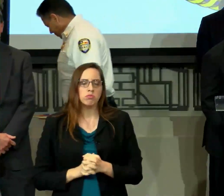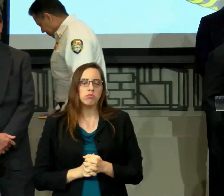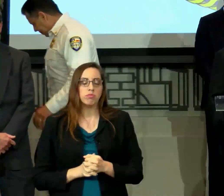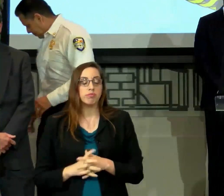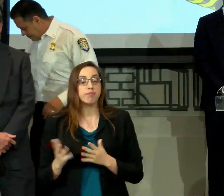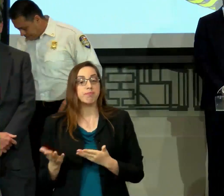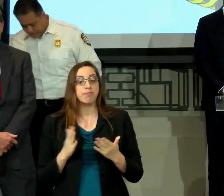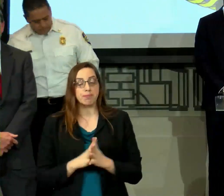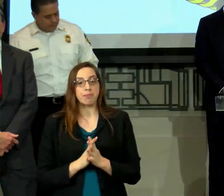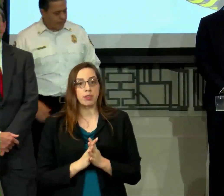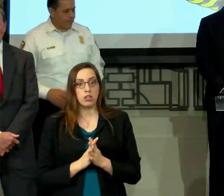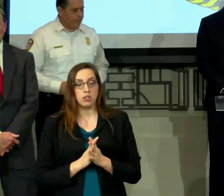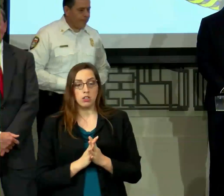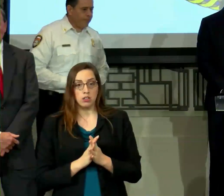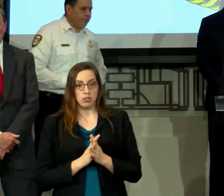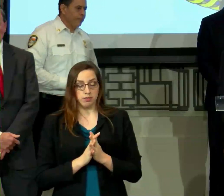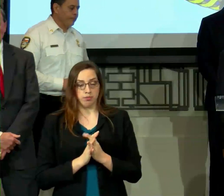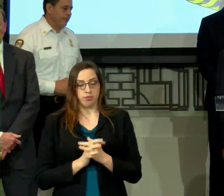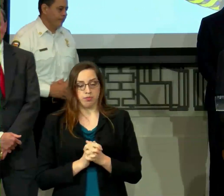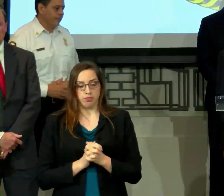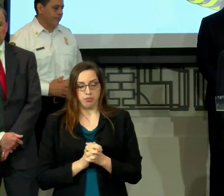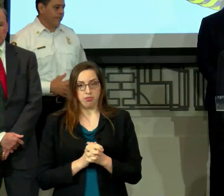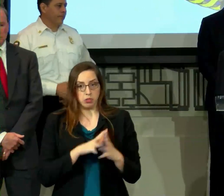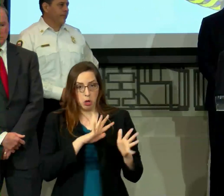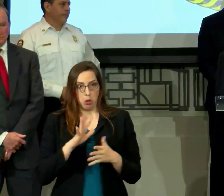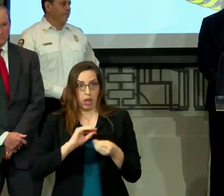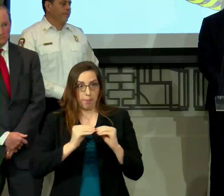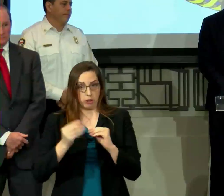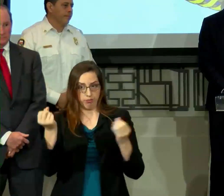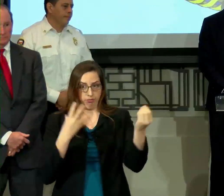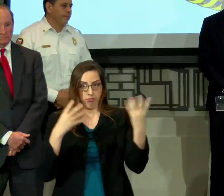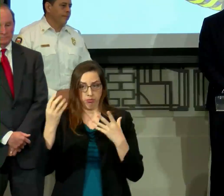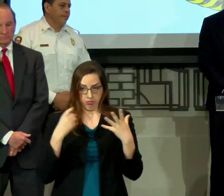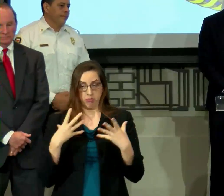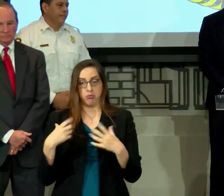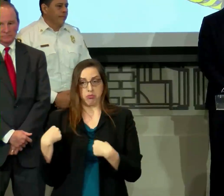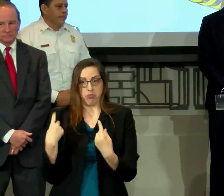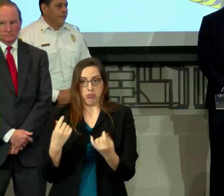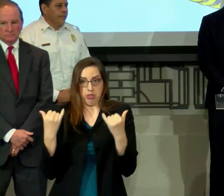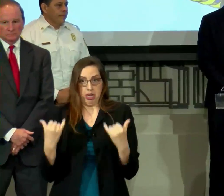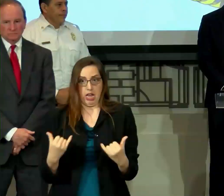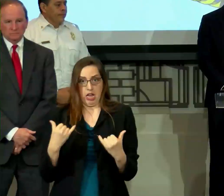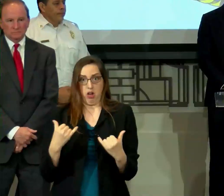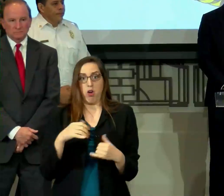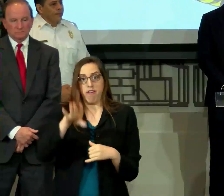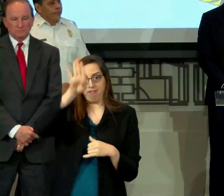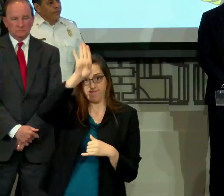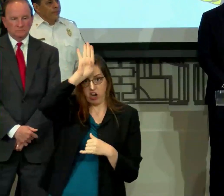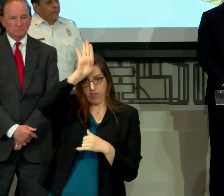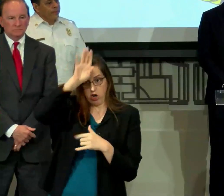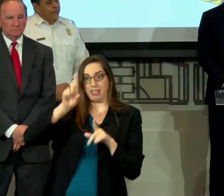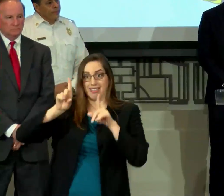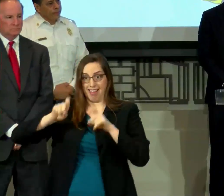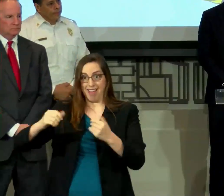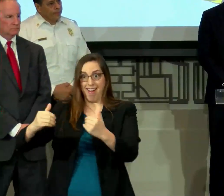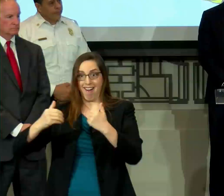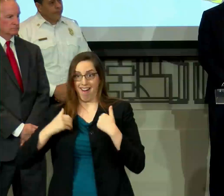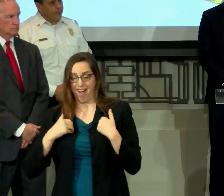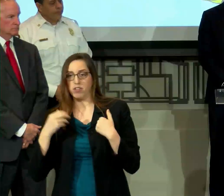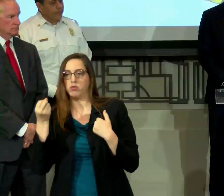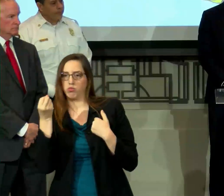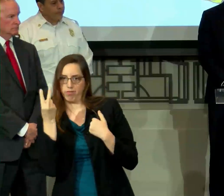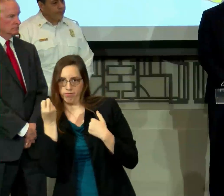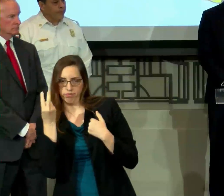you. Okay, so based on the numbers that I've been received, that I've gotten as of now, firefighters in terms of tested positively